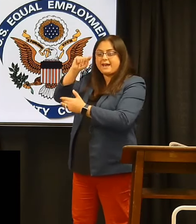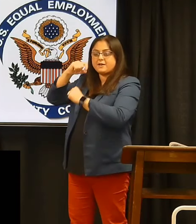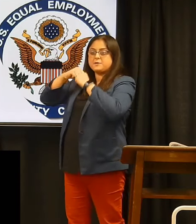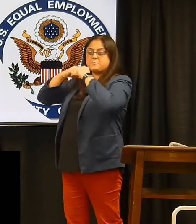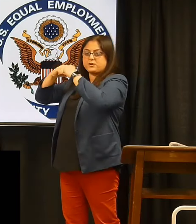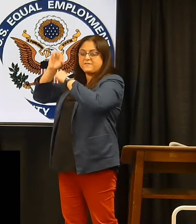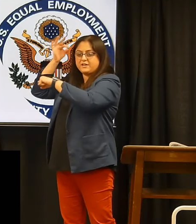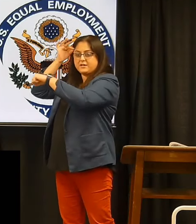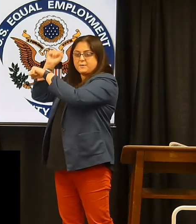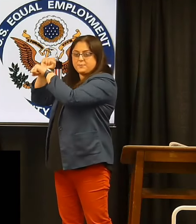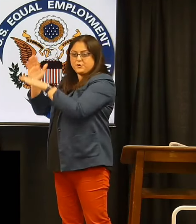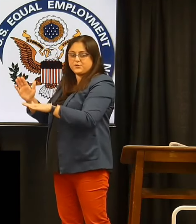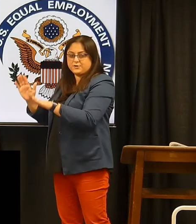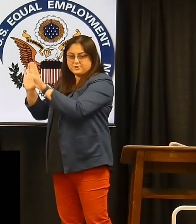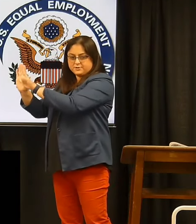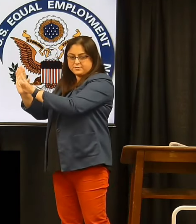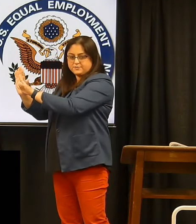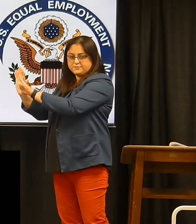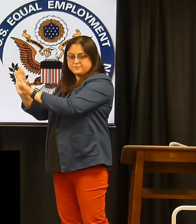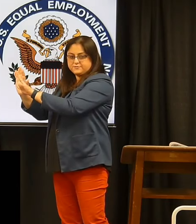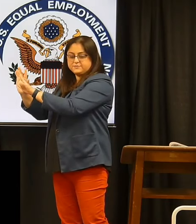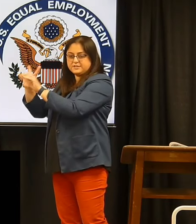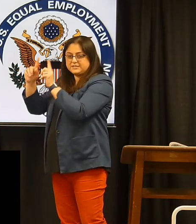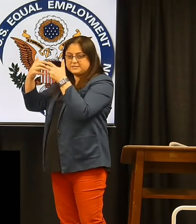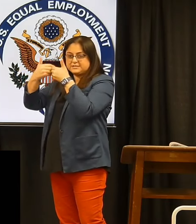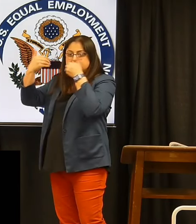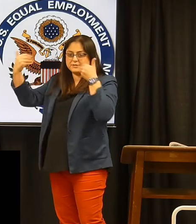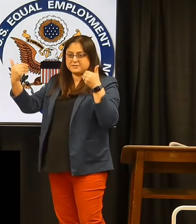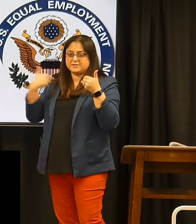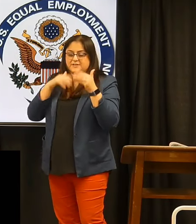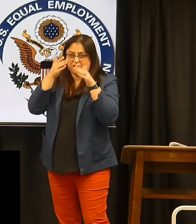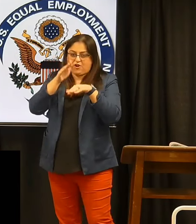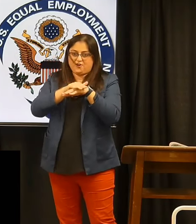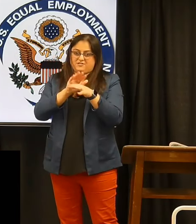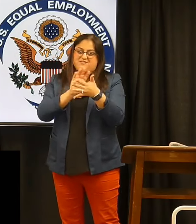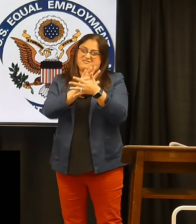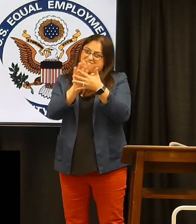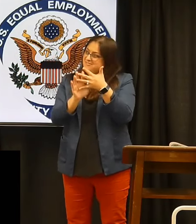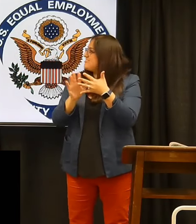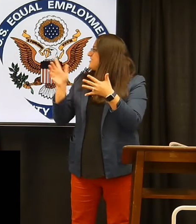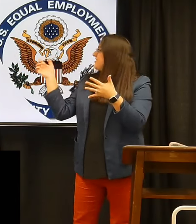So the Rehab Act actually covers federal employees. So it's actually separate.